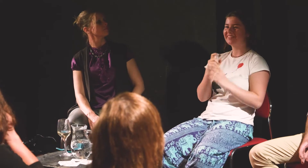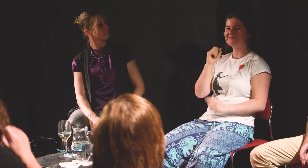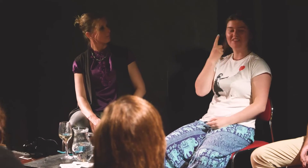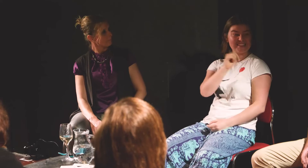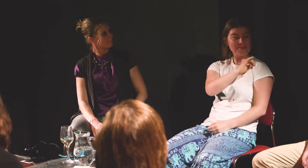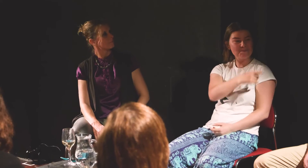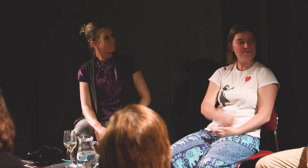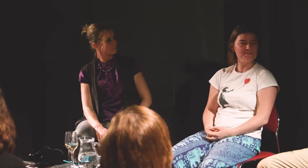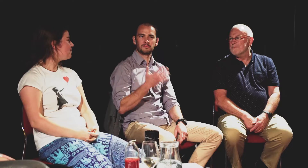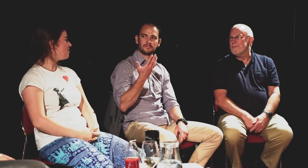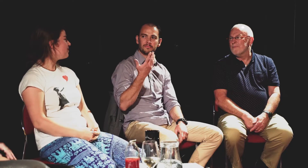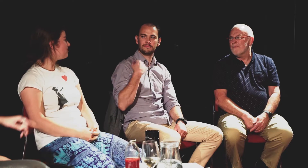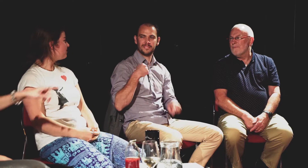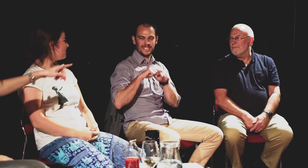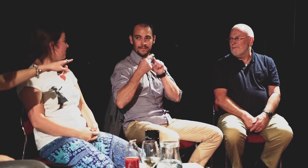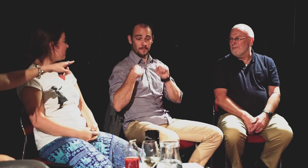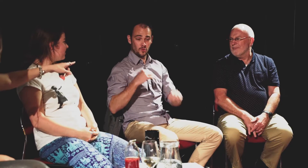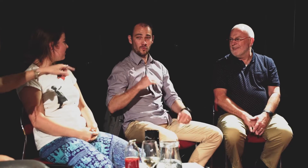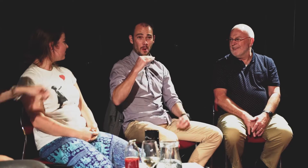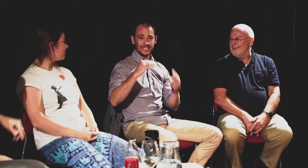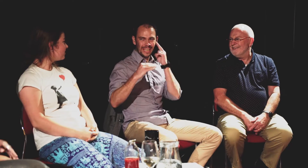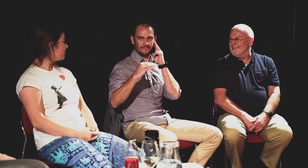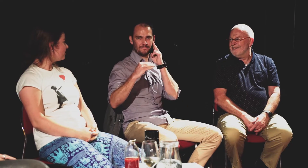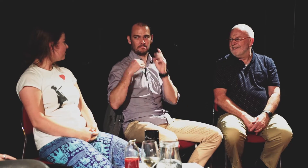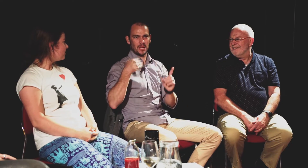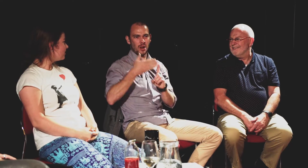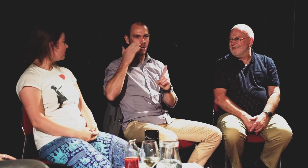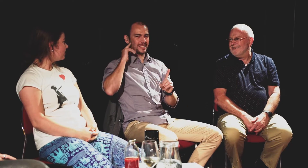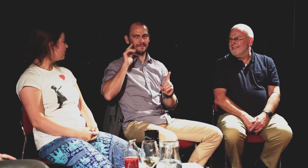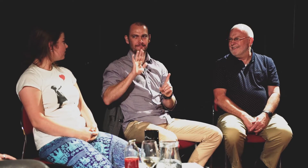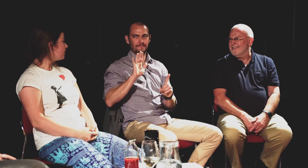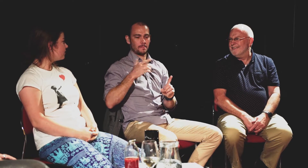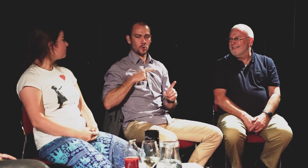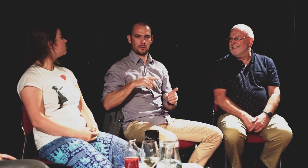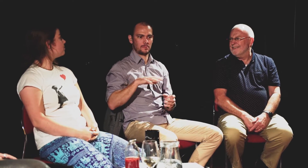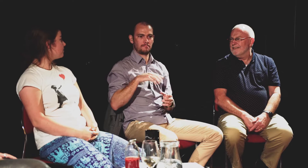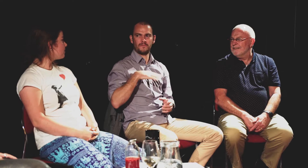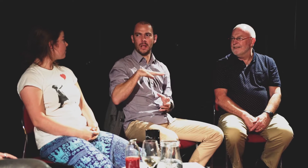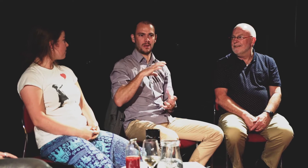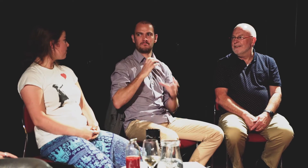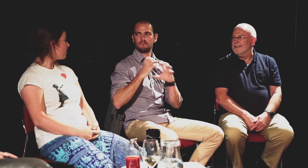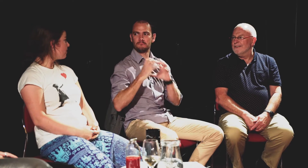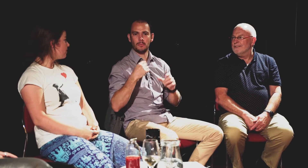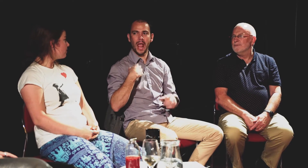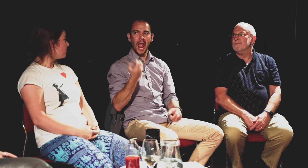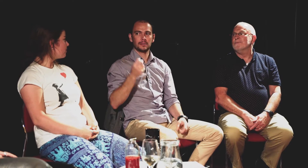people. I realised actually we were a minority. For me, I guess I have a bit of a different perspective because my